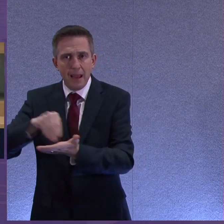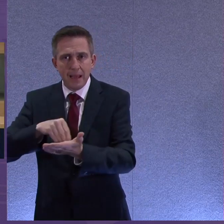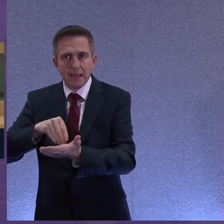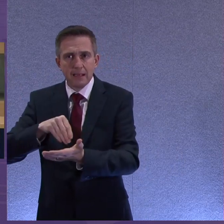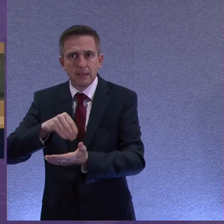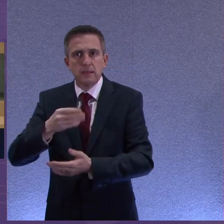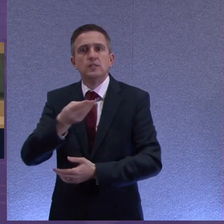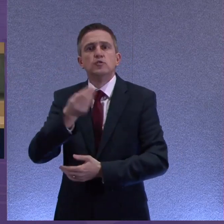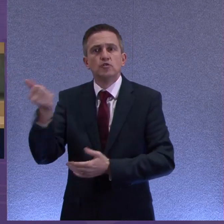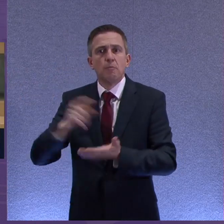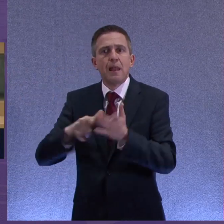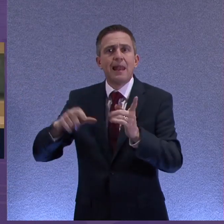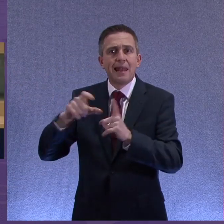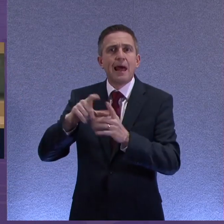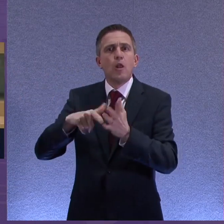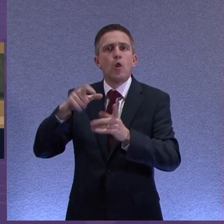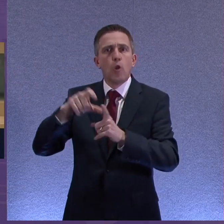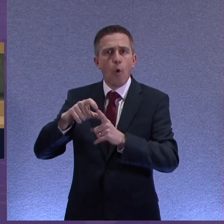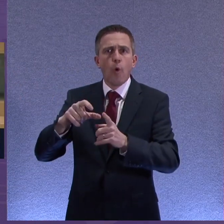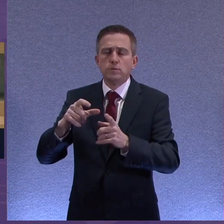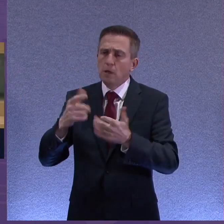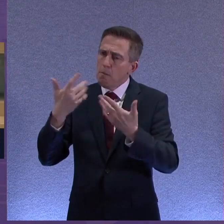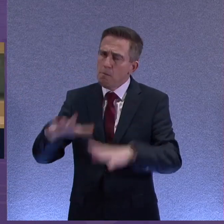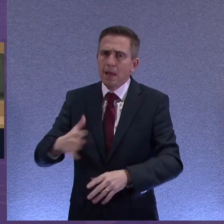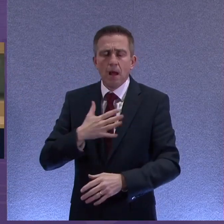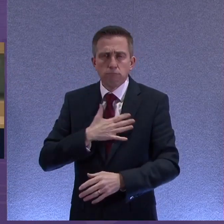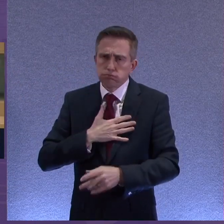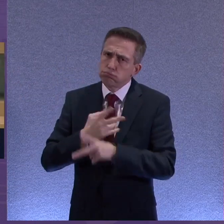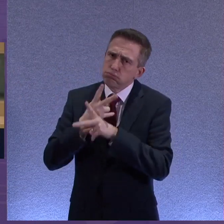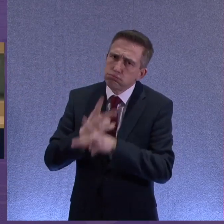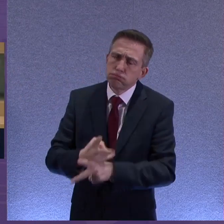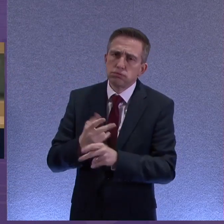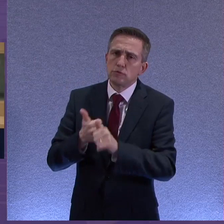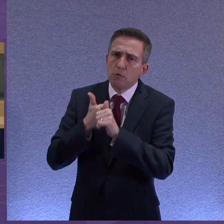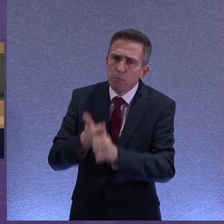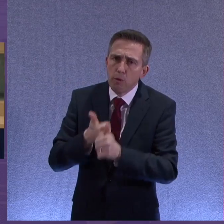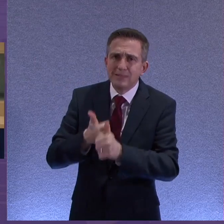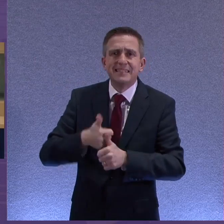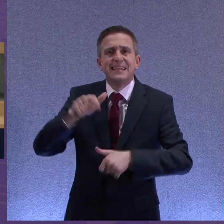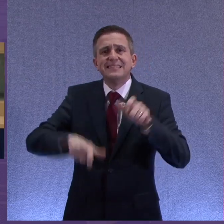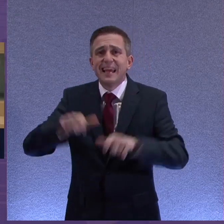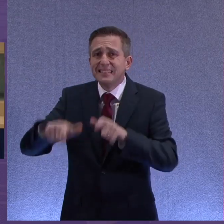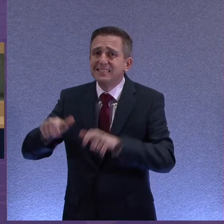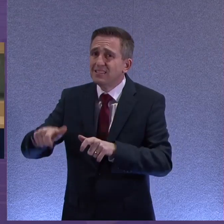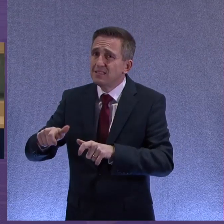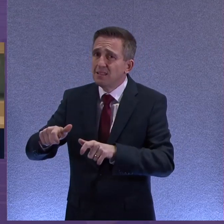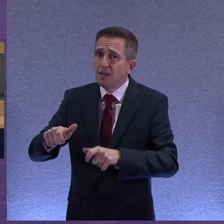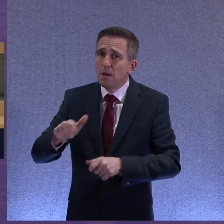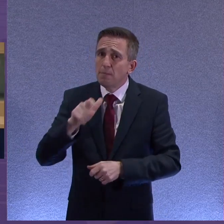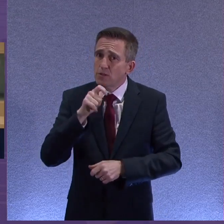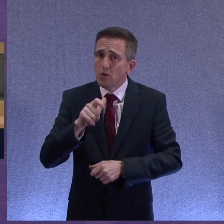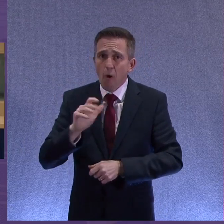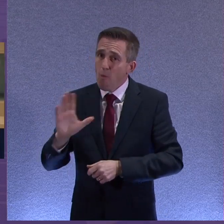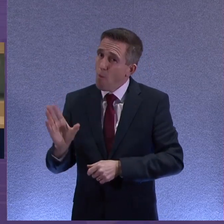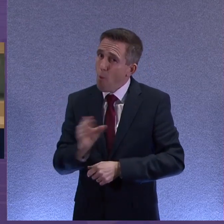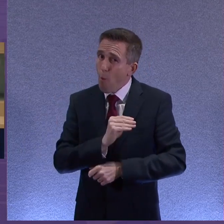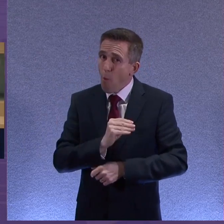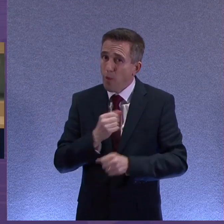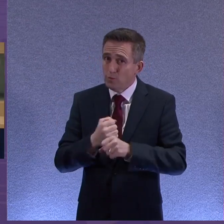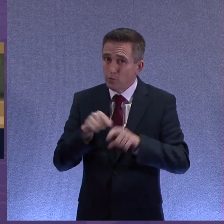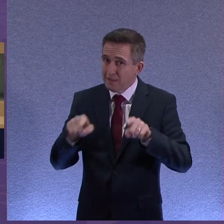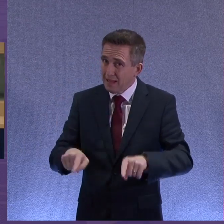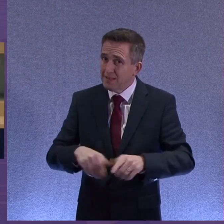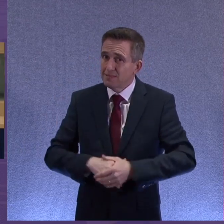who are being as responsible and as flexible as they can in supporting their tenants, but sadly that is not always the